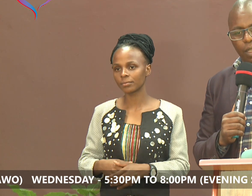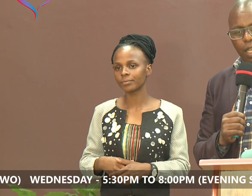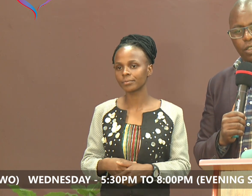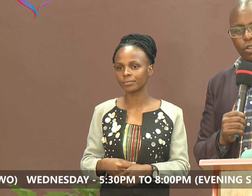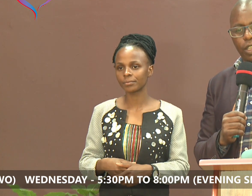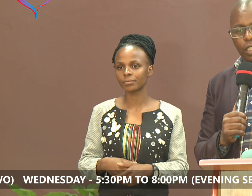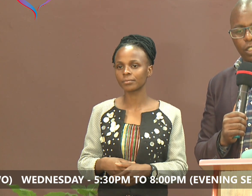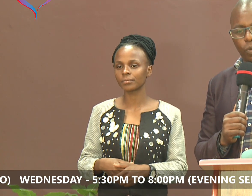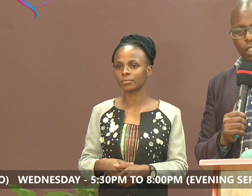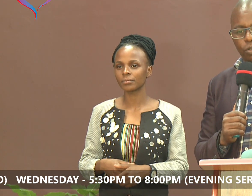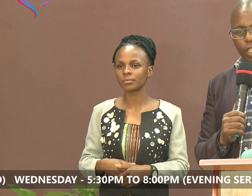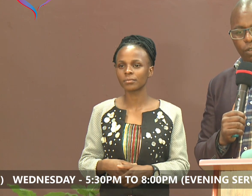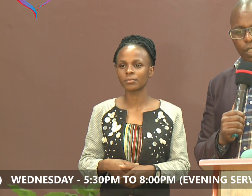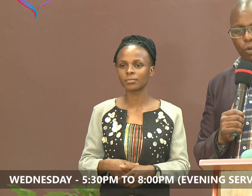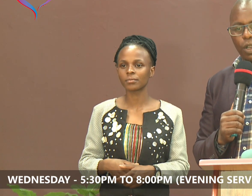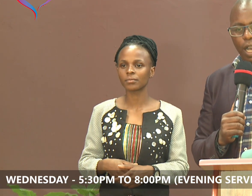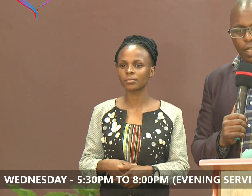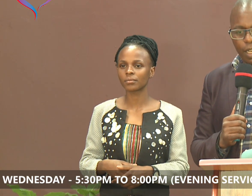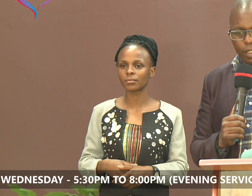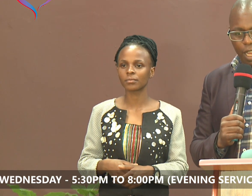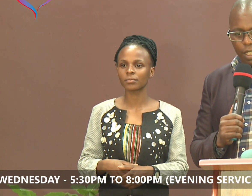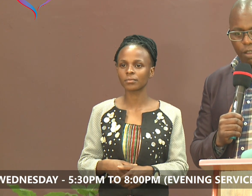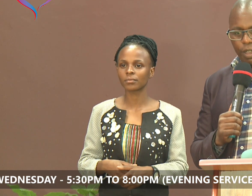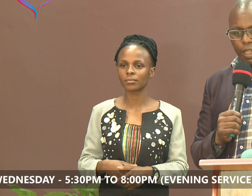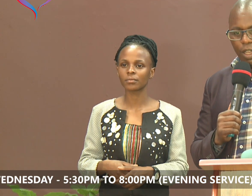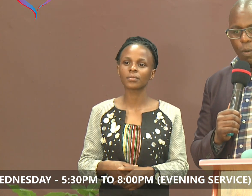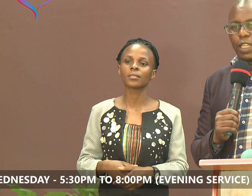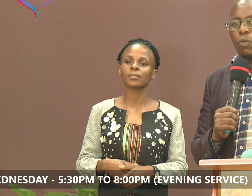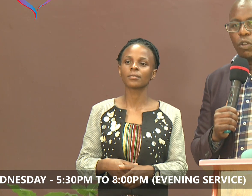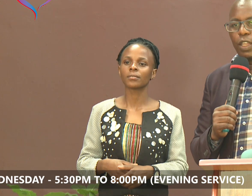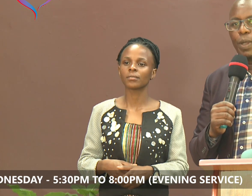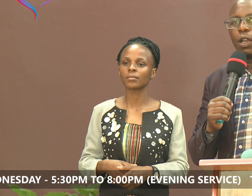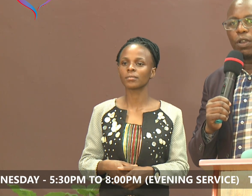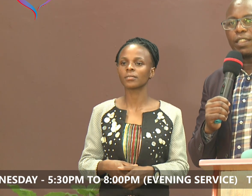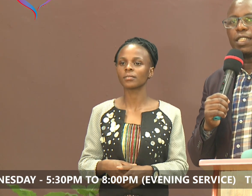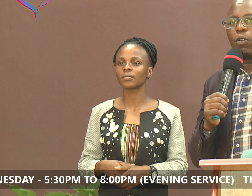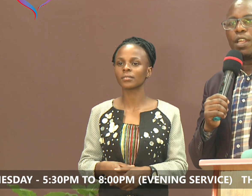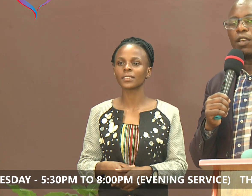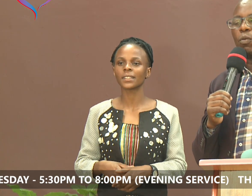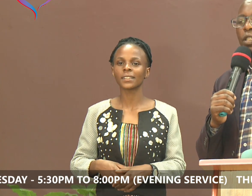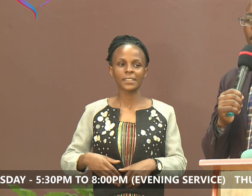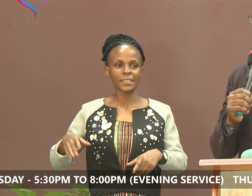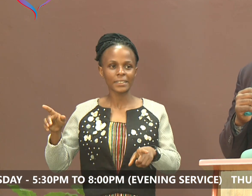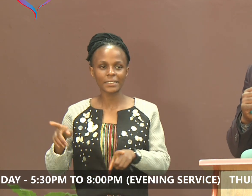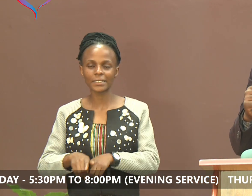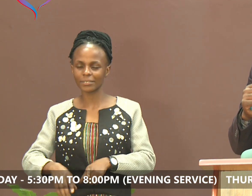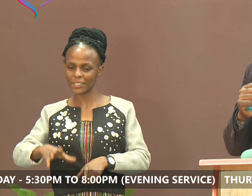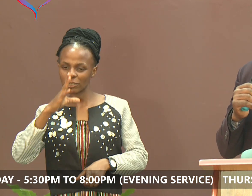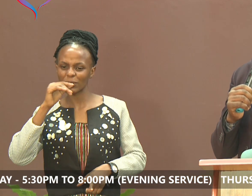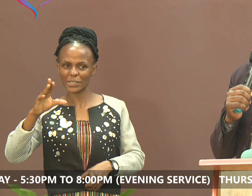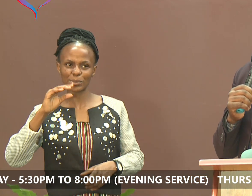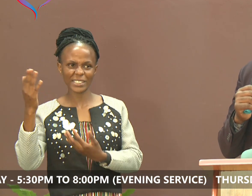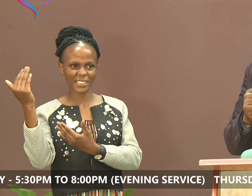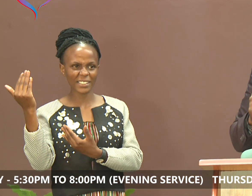wuliriza. As you're talking, she's waiting to tell you. Alinda ne tani ayogere. Obedda gwoyogere, obedda gwoyogere, sitika ko nange nkubulire.